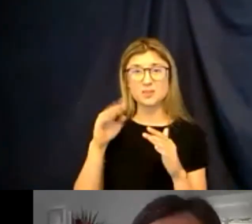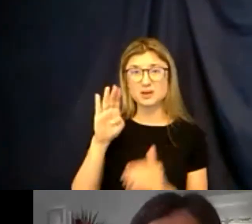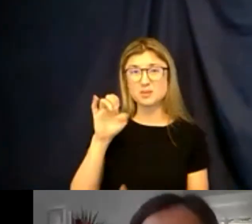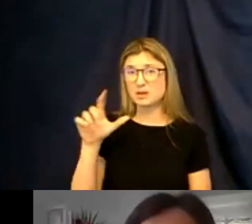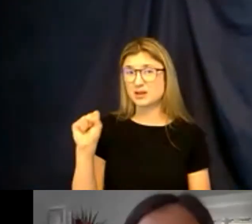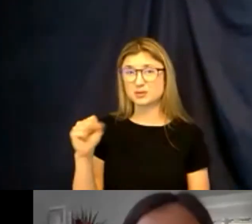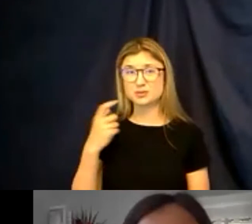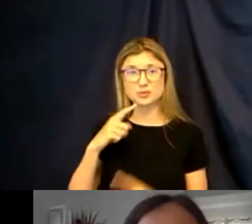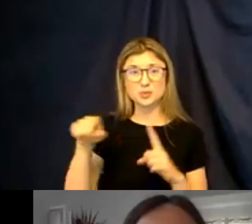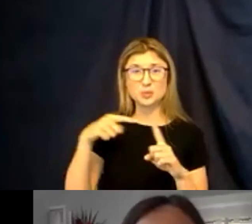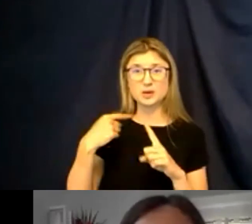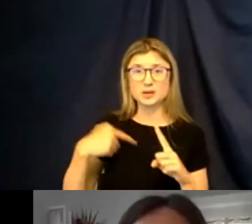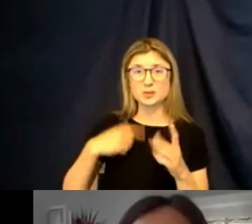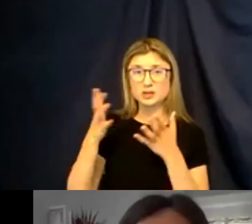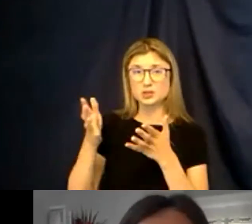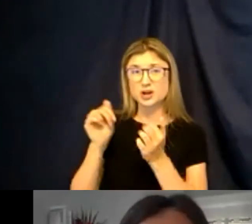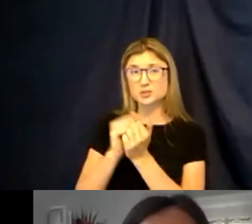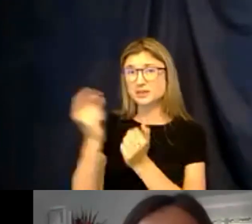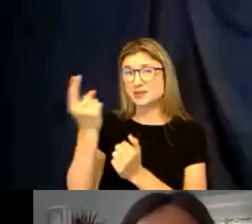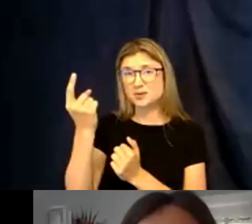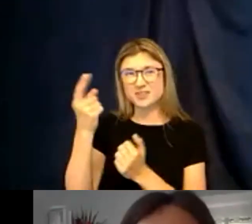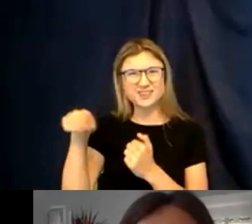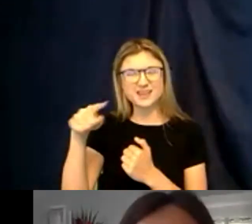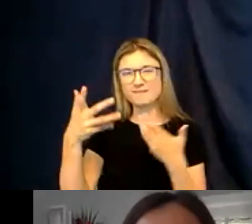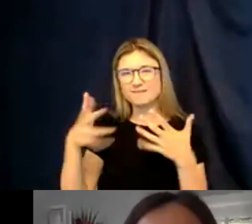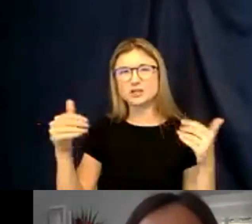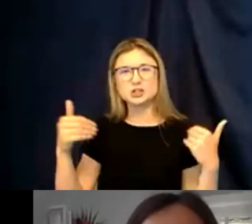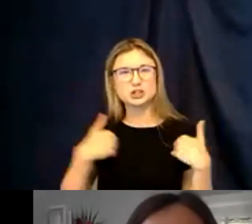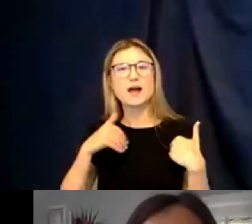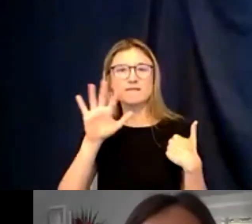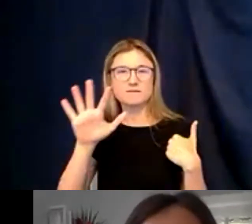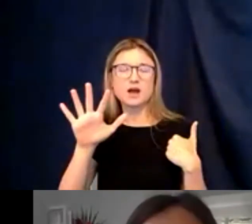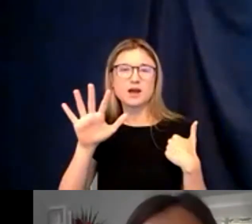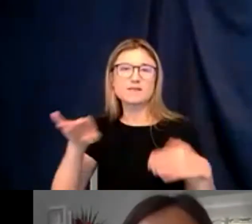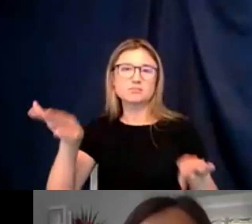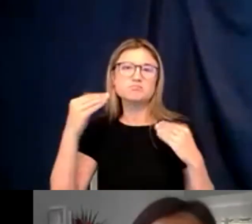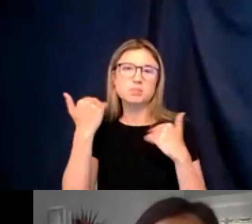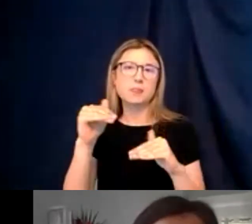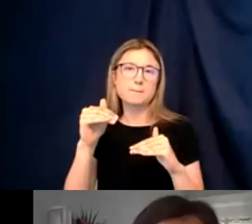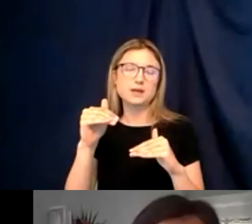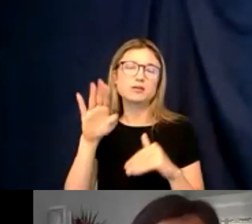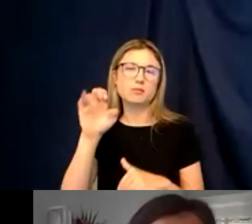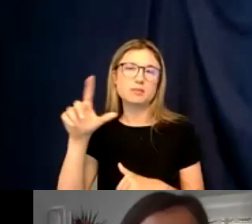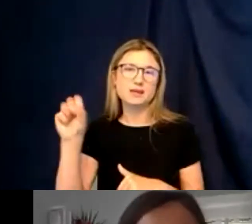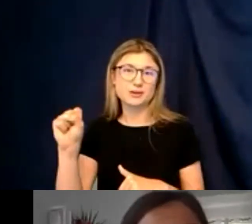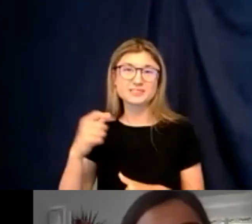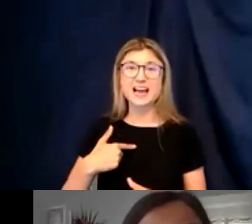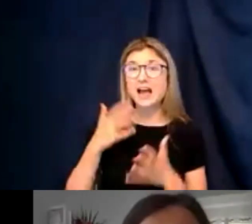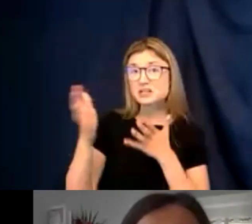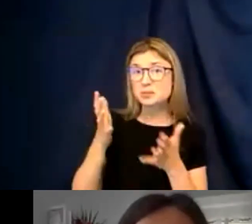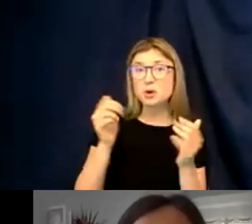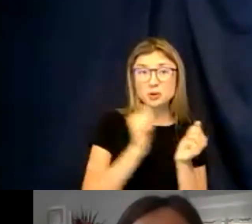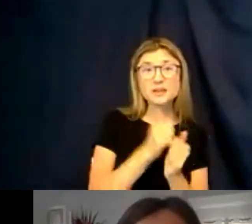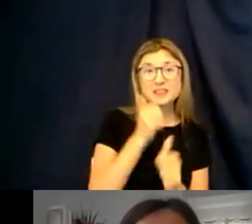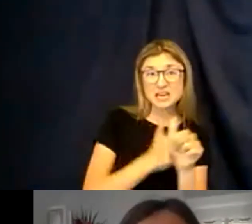everybody had their 5 bills committed. I've talked to some legislators every legislator I talked to was supportive of